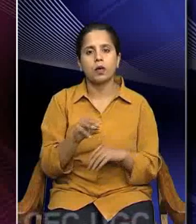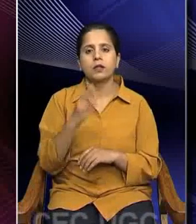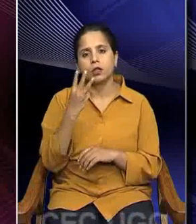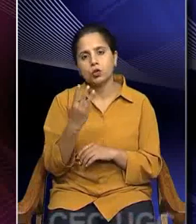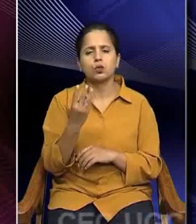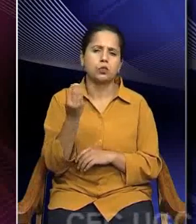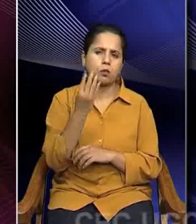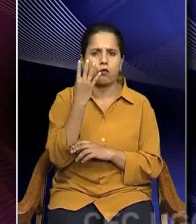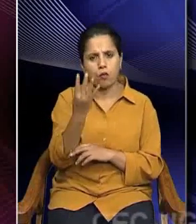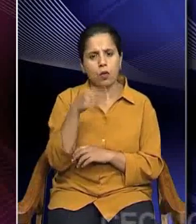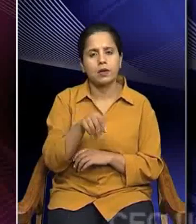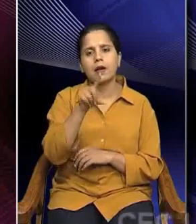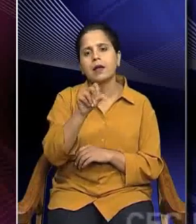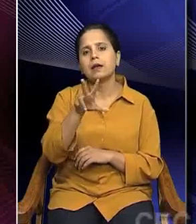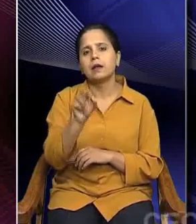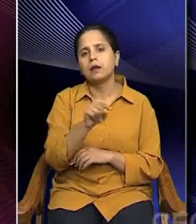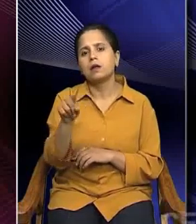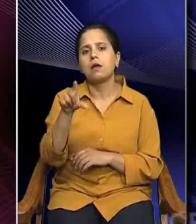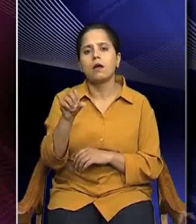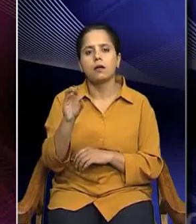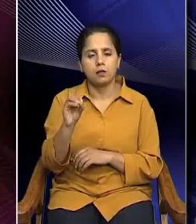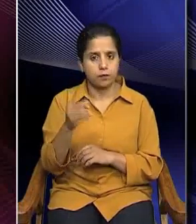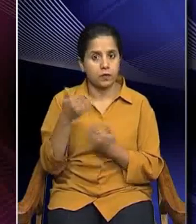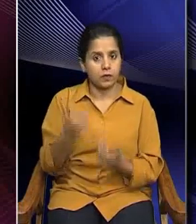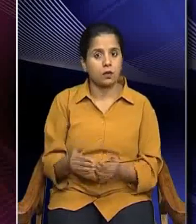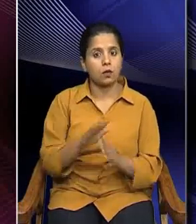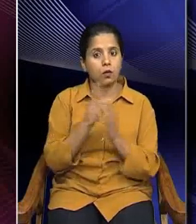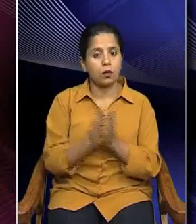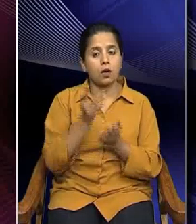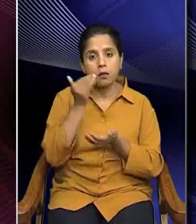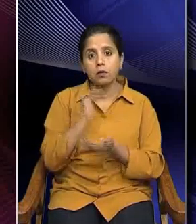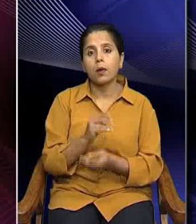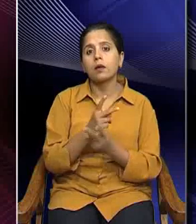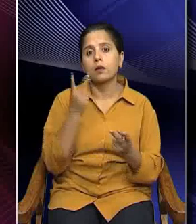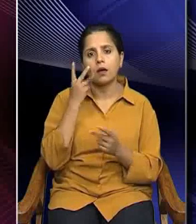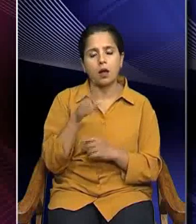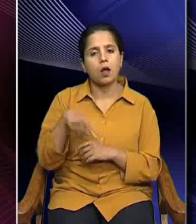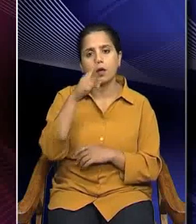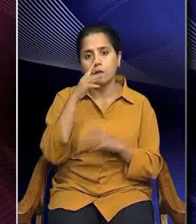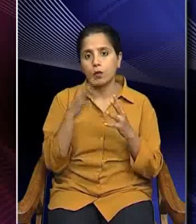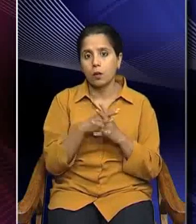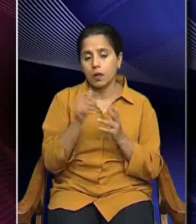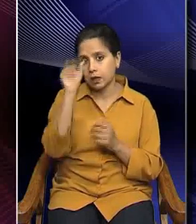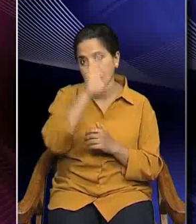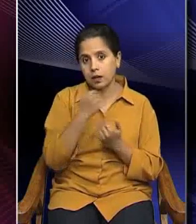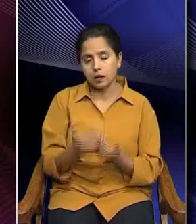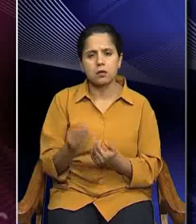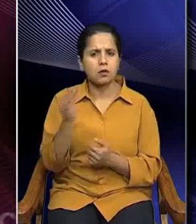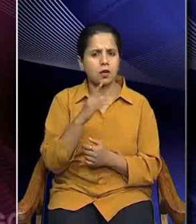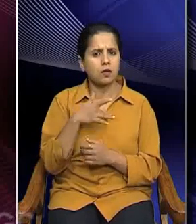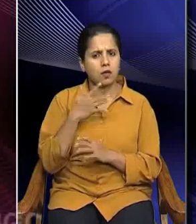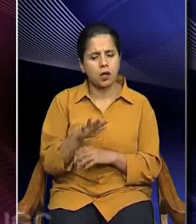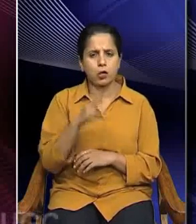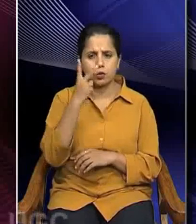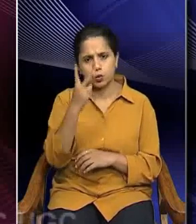4 children in 80s and 90s. Today's the total fertility level among women in India is roughly around